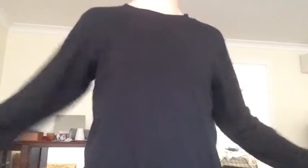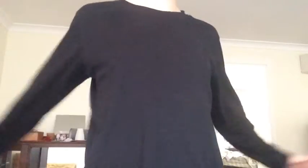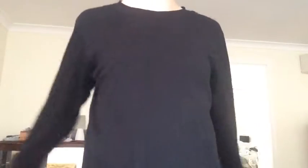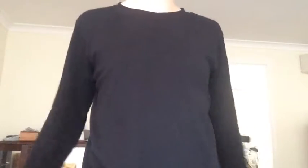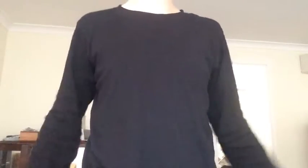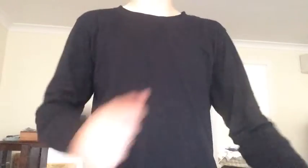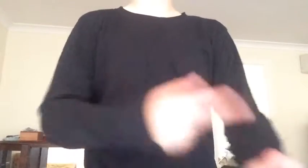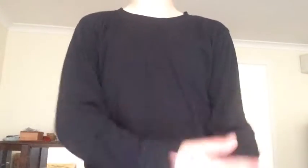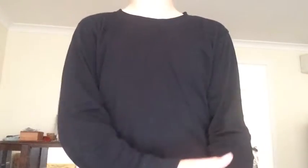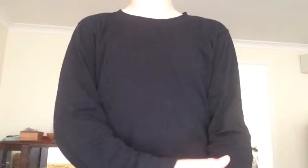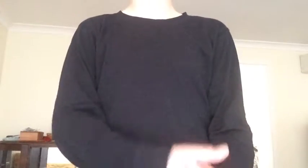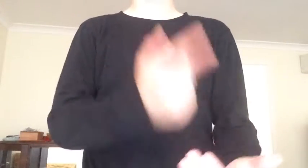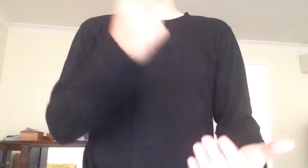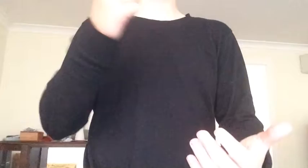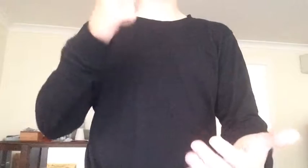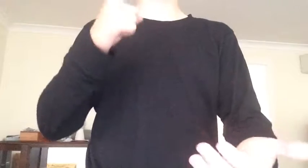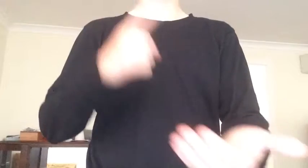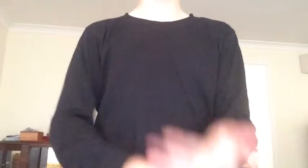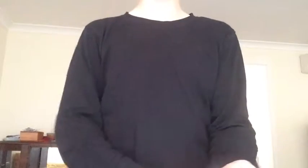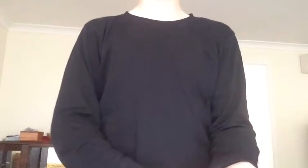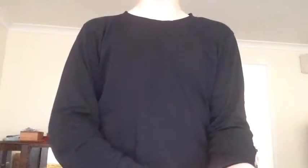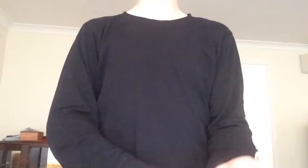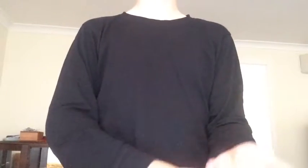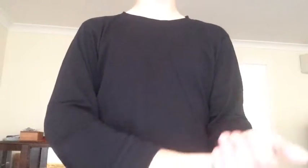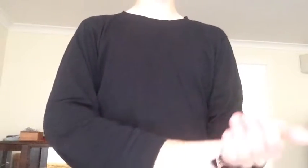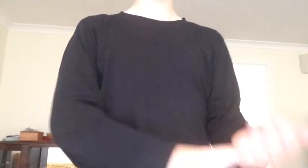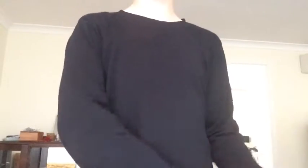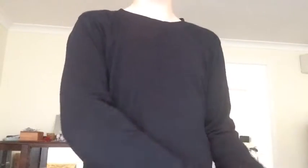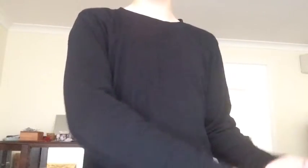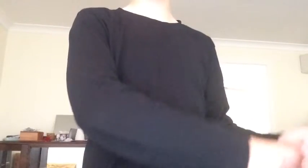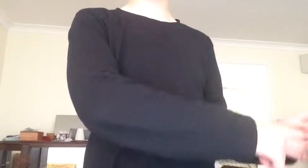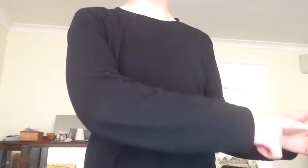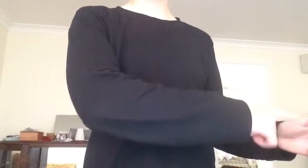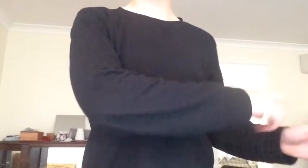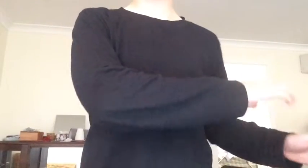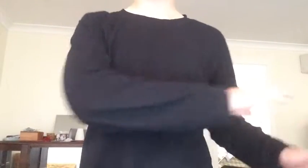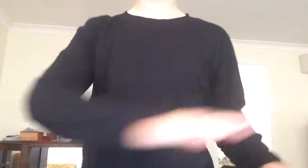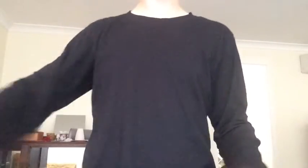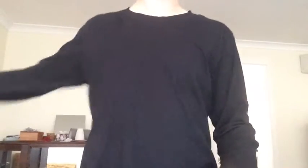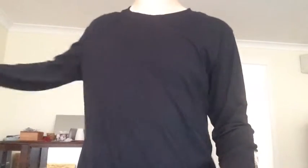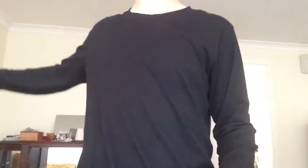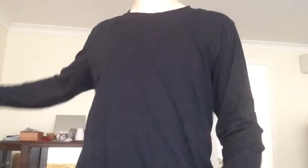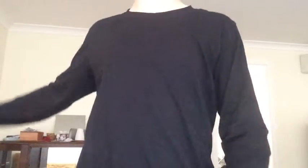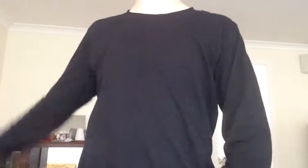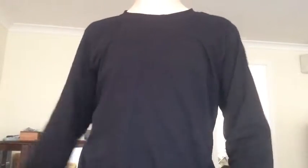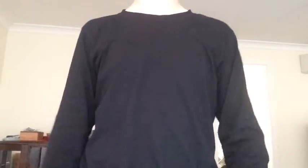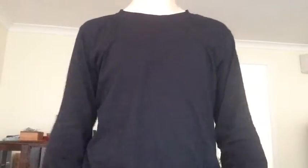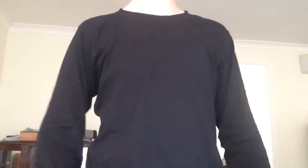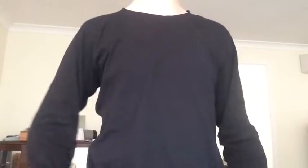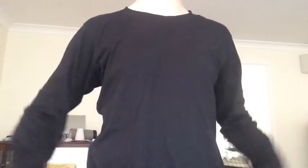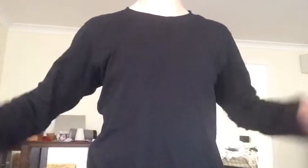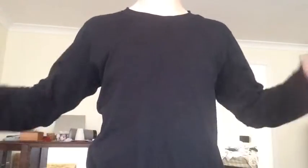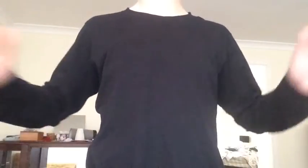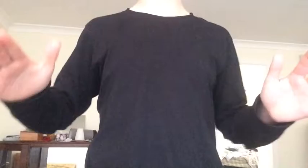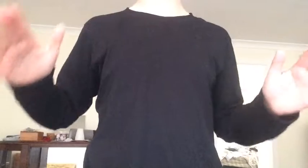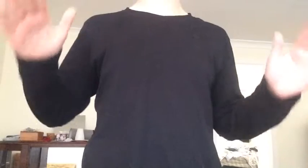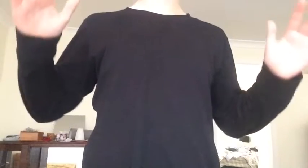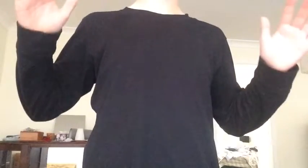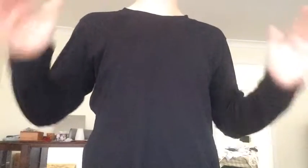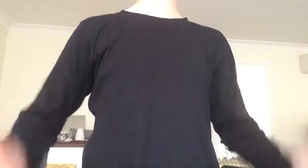of drama. Nobody, I guarantee you, nobody could have guessed everything that's happened so far. It's been a